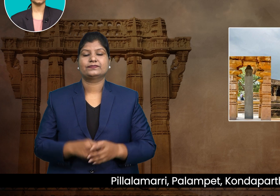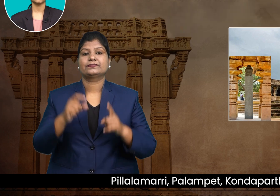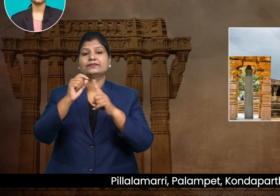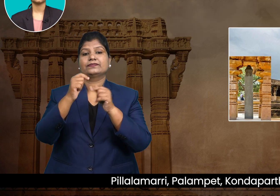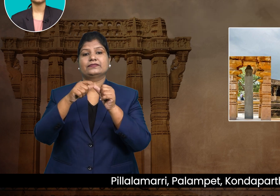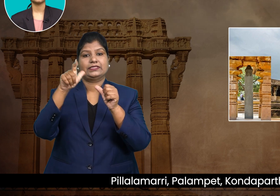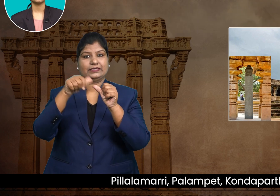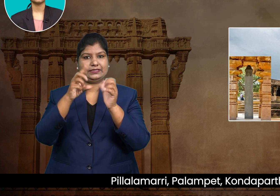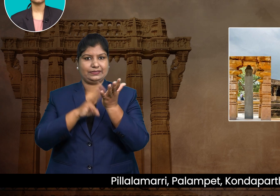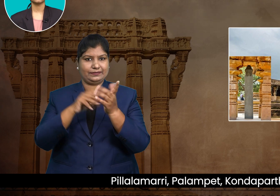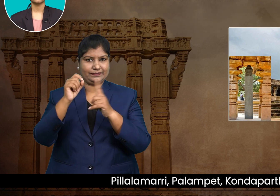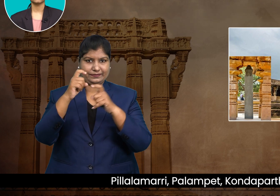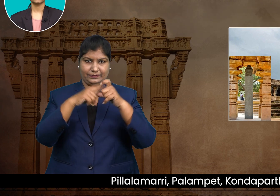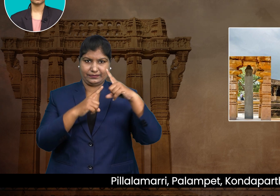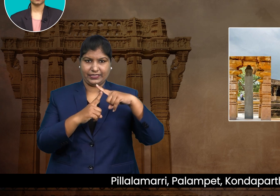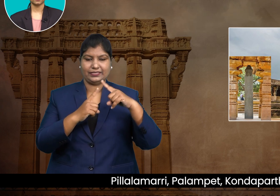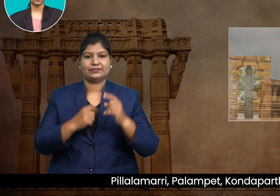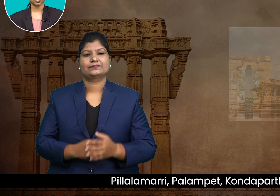Palampet,